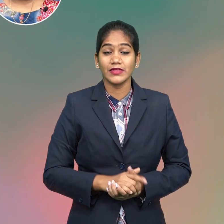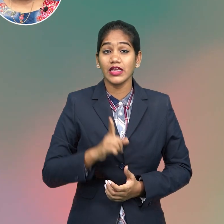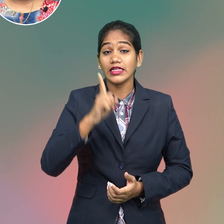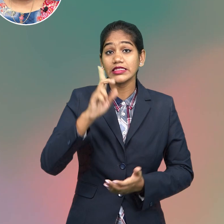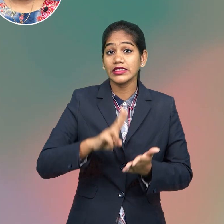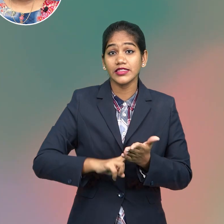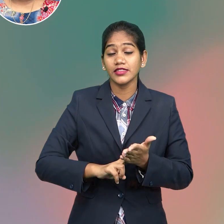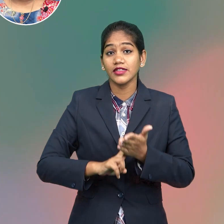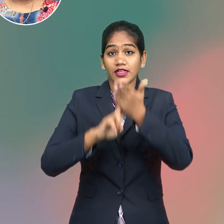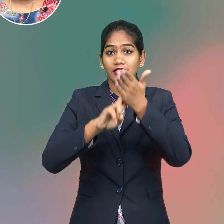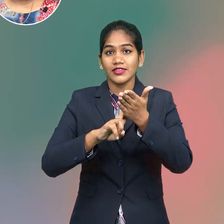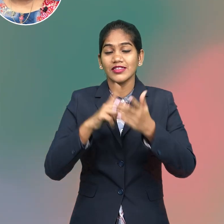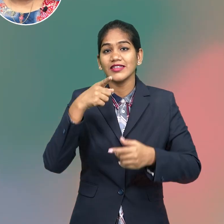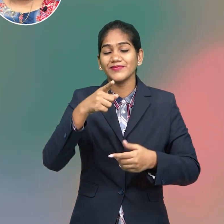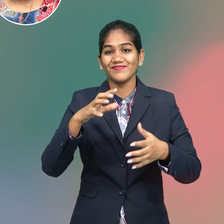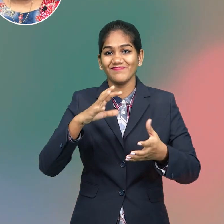In the northern hemisphere,